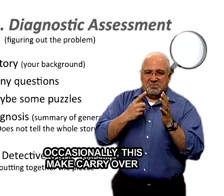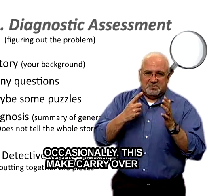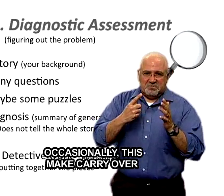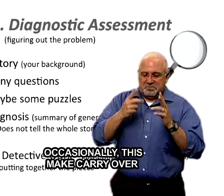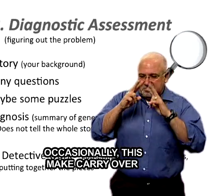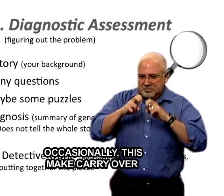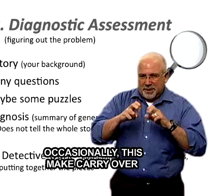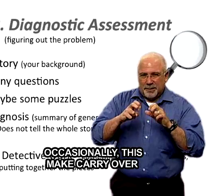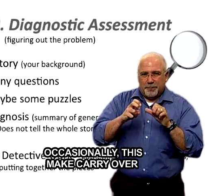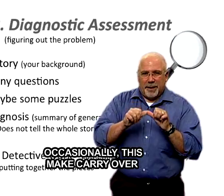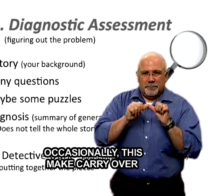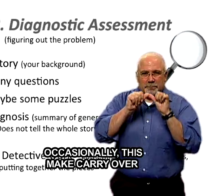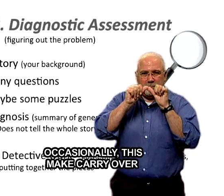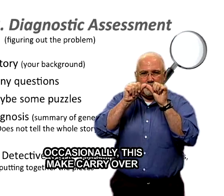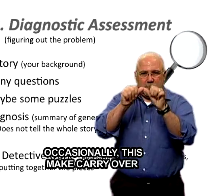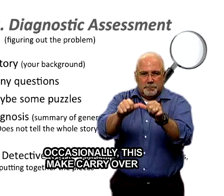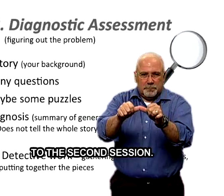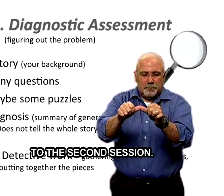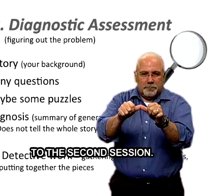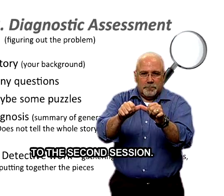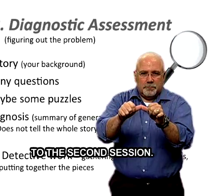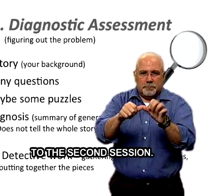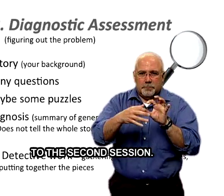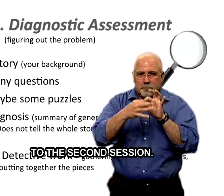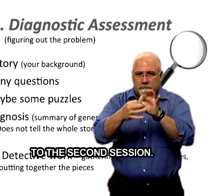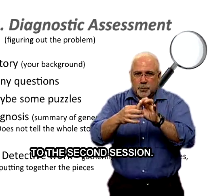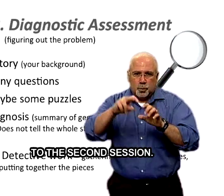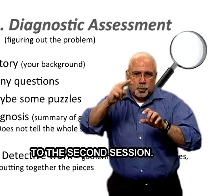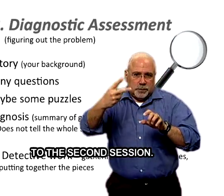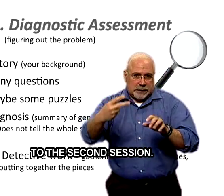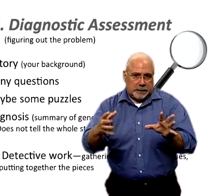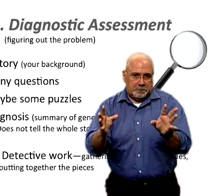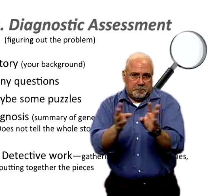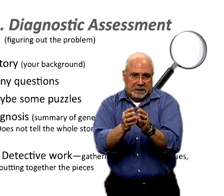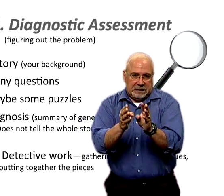Occasionally, this may carry over to the second session.